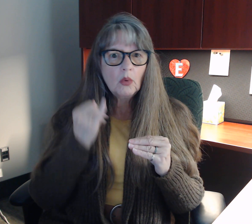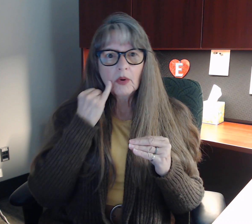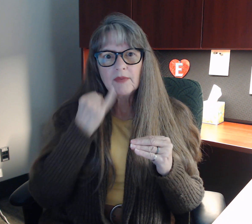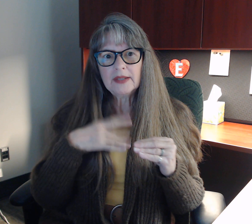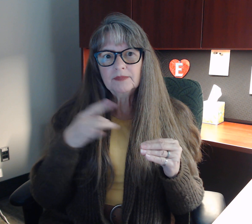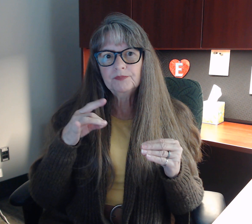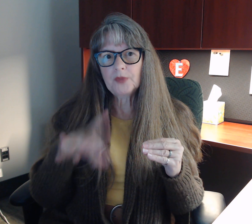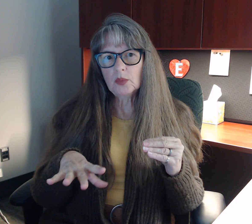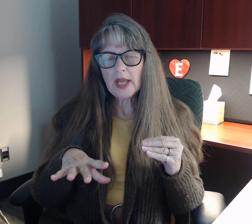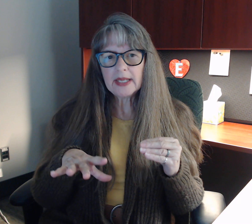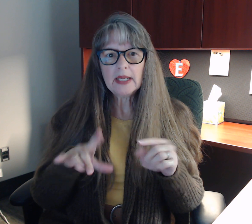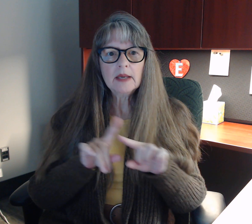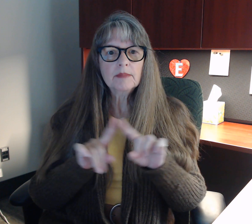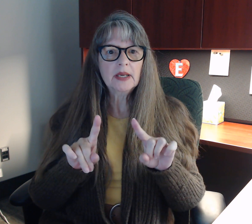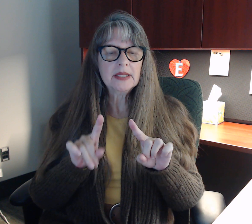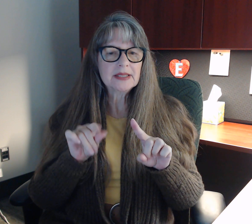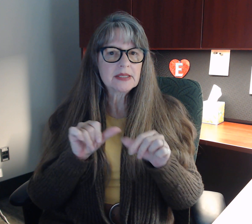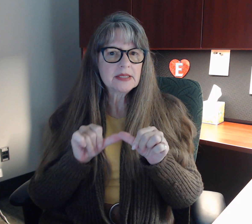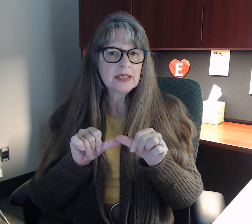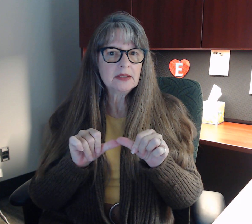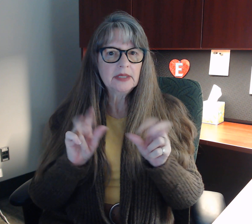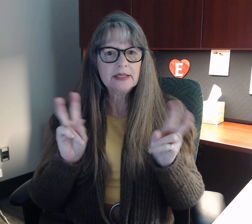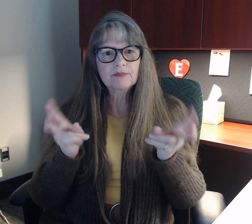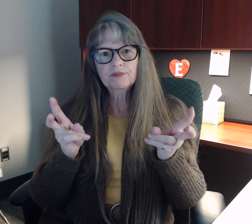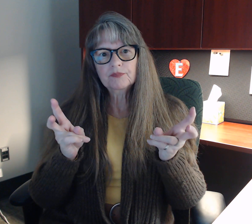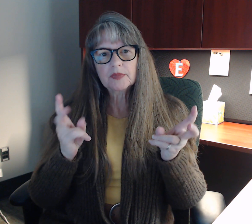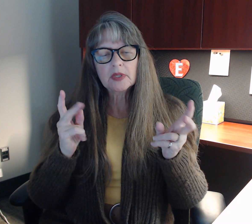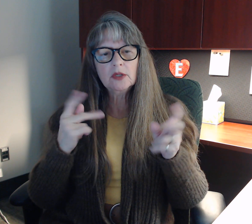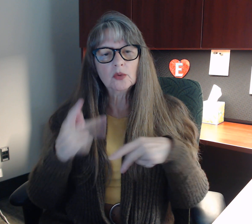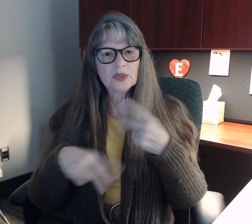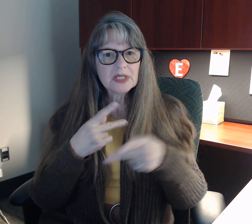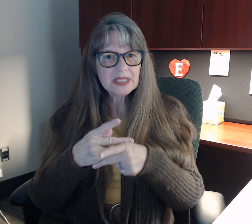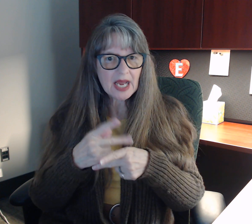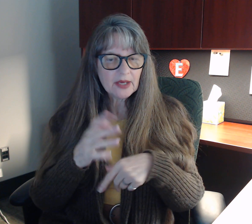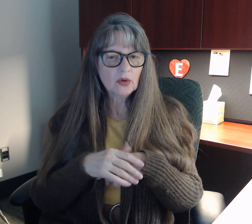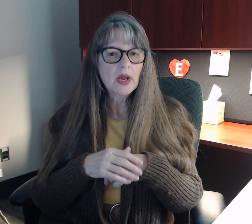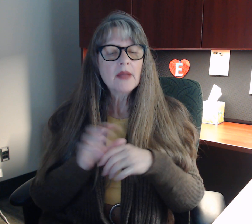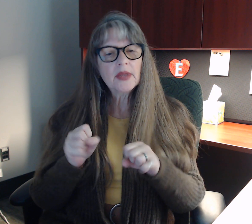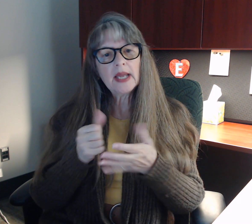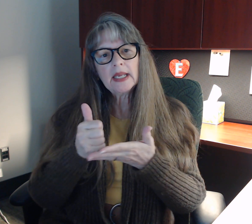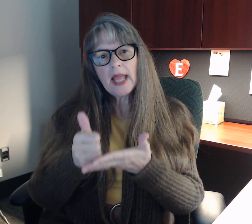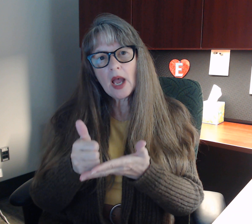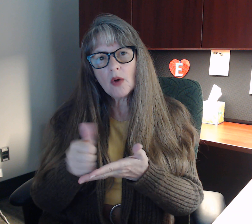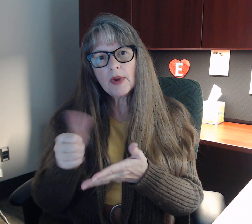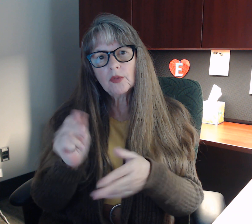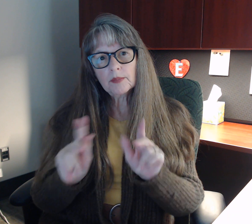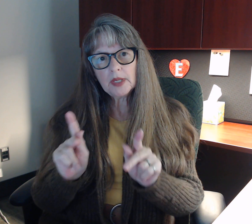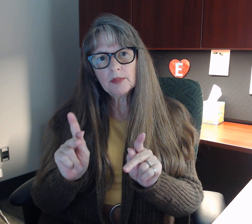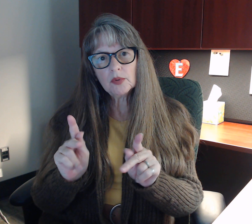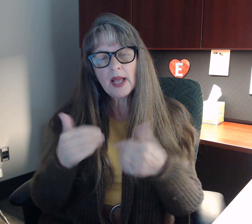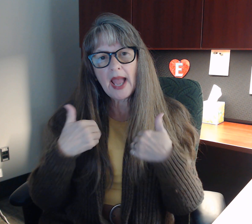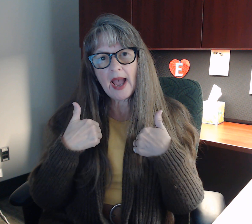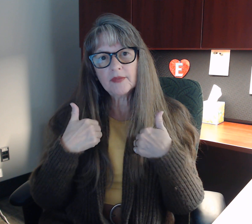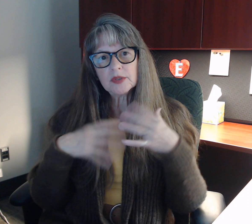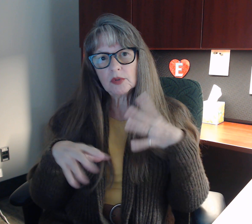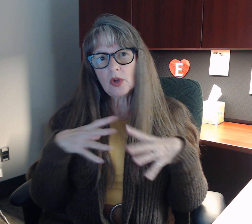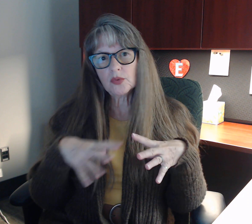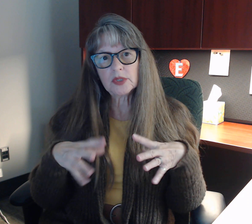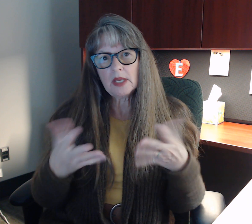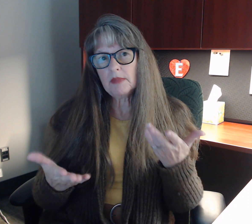if I don't like it, but it's still in style, that I can help other people have some clothes that maybe they